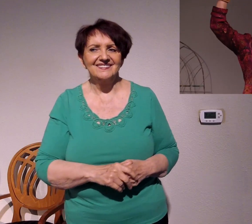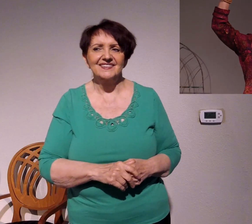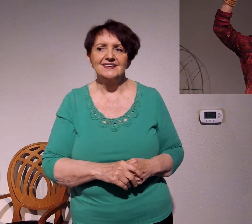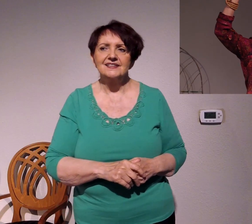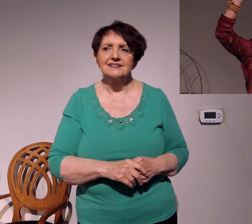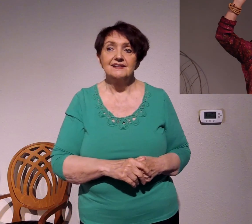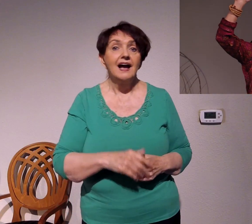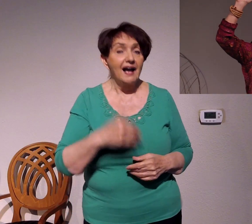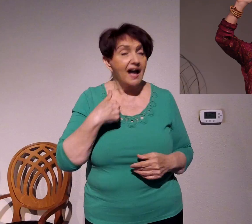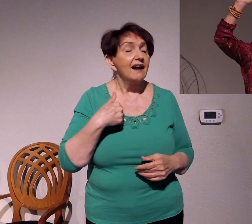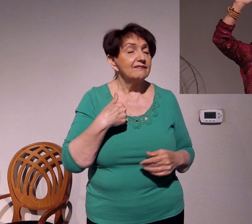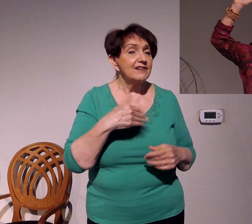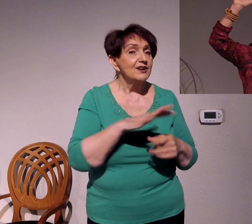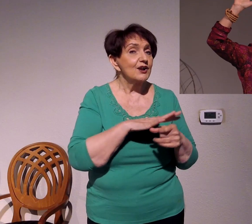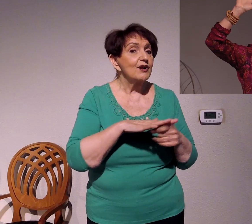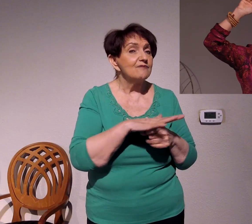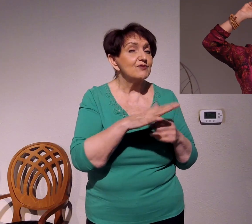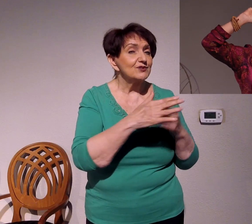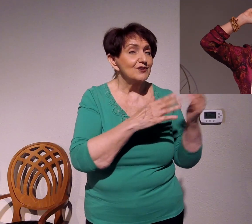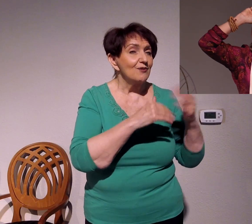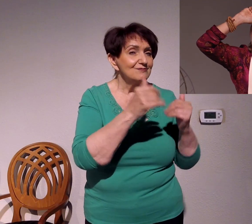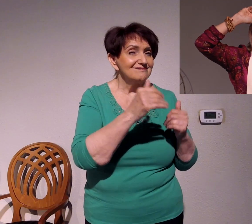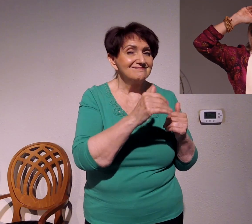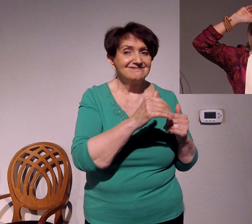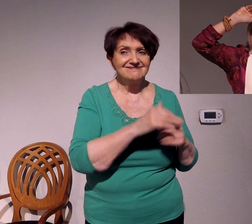So I have a comfort zone.